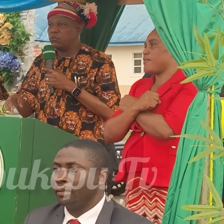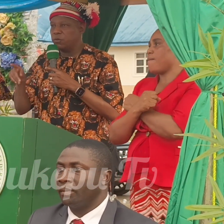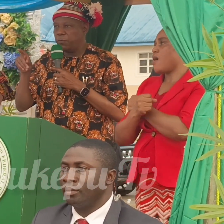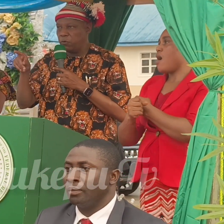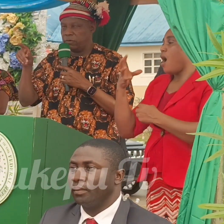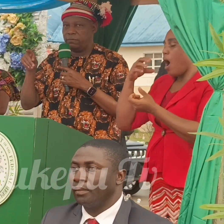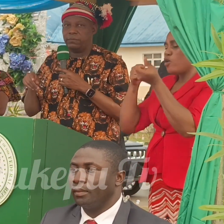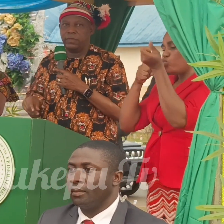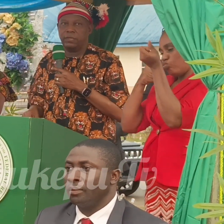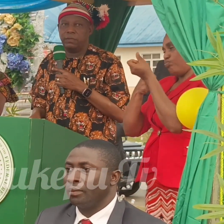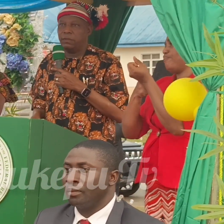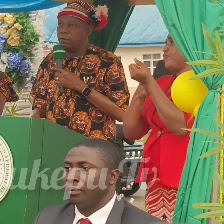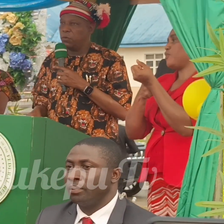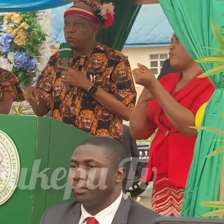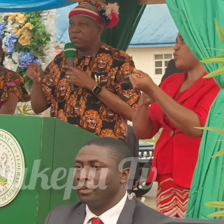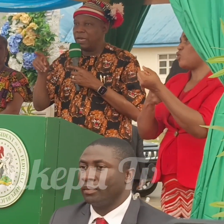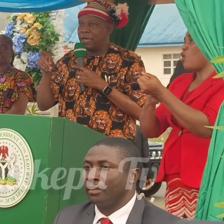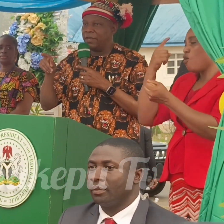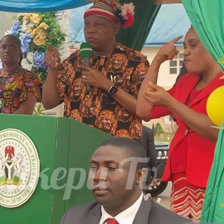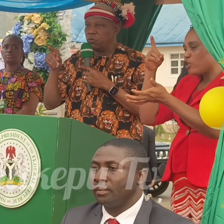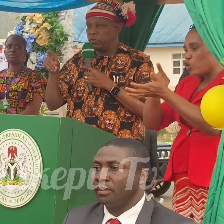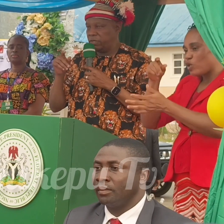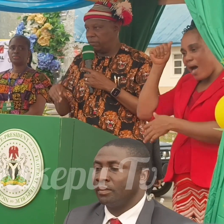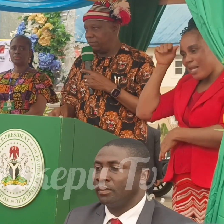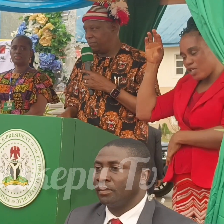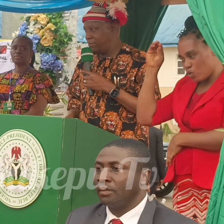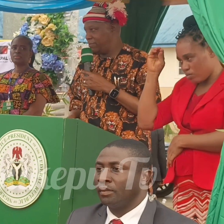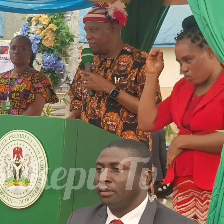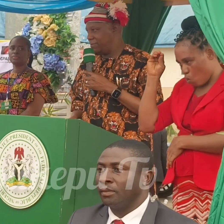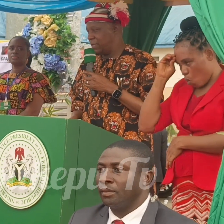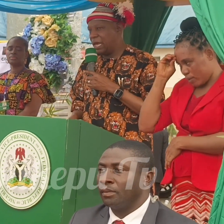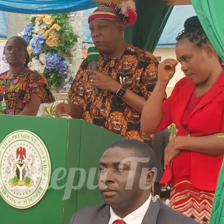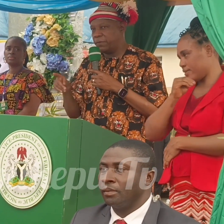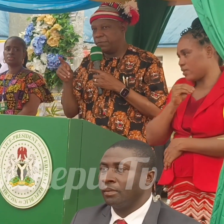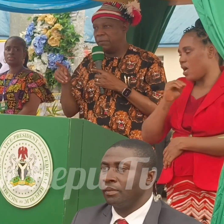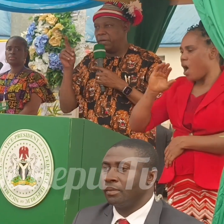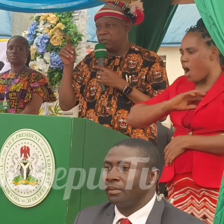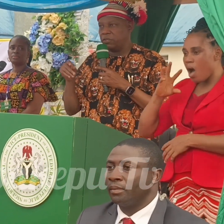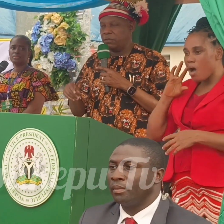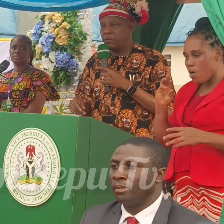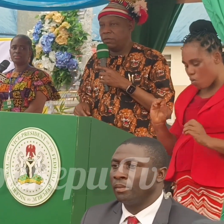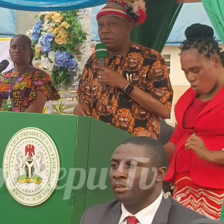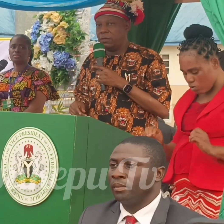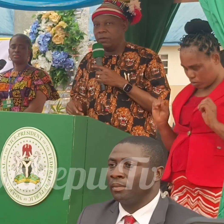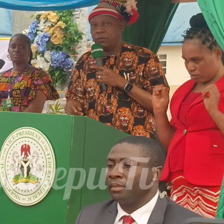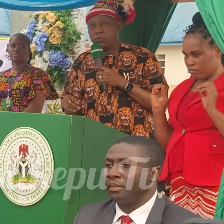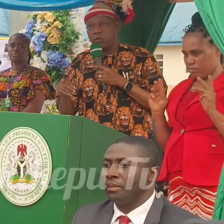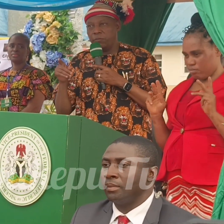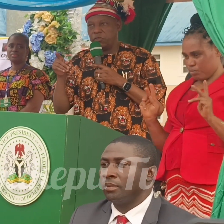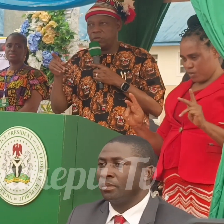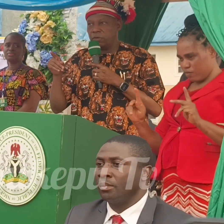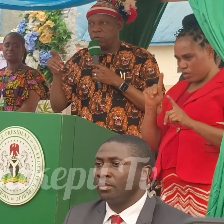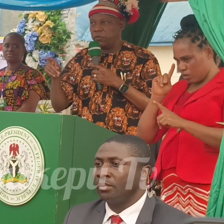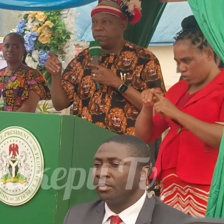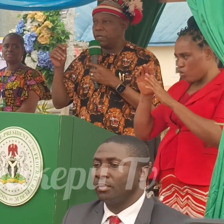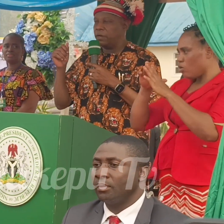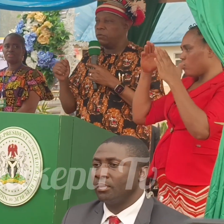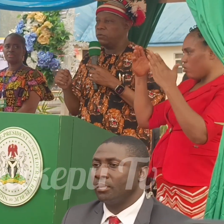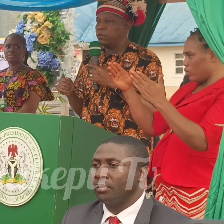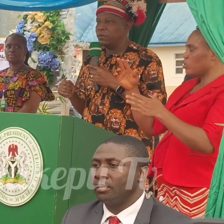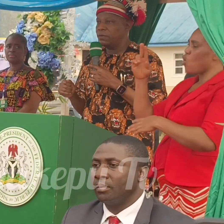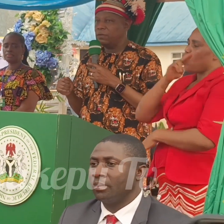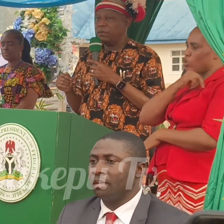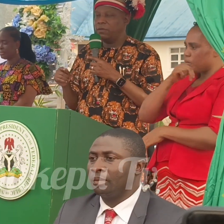and support for Dr. Alex Otti. I was privileged to commission the Hospital